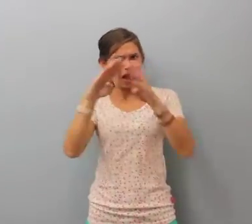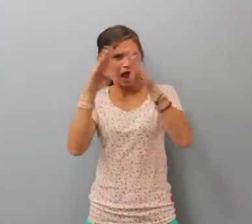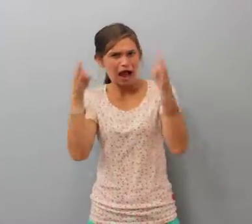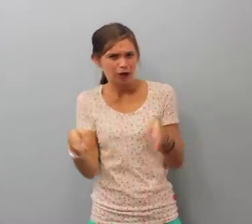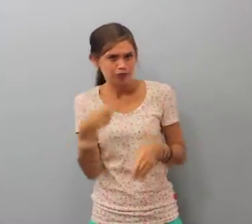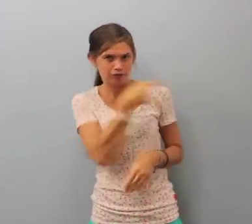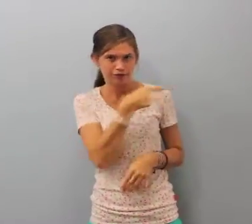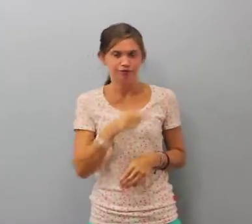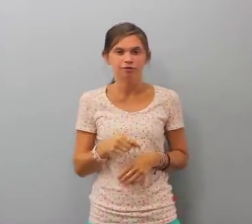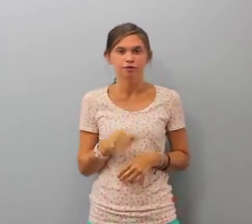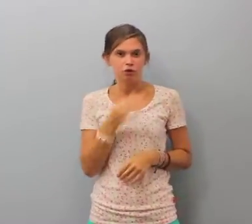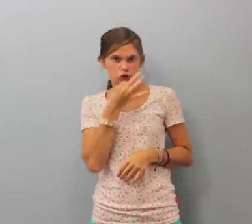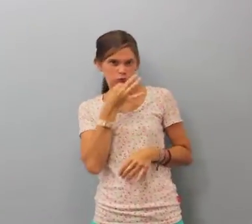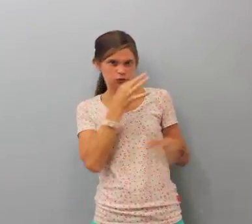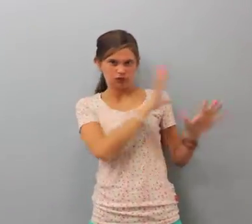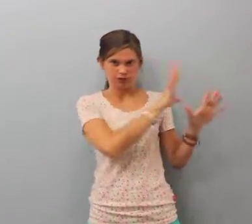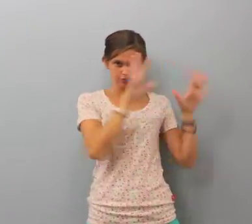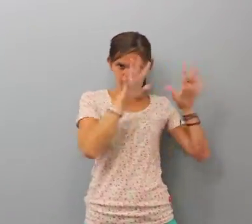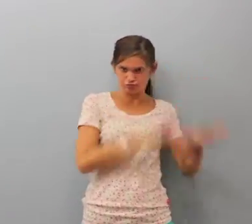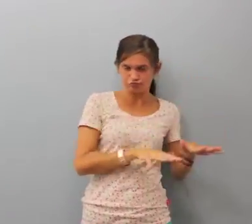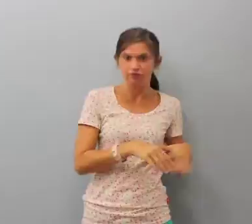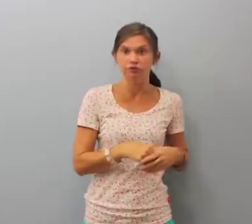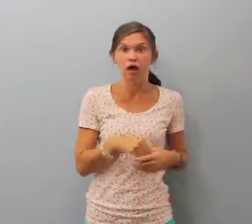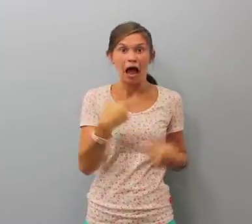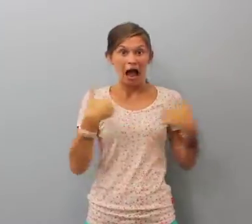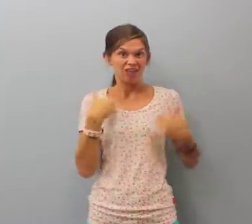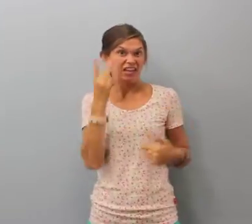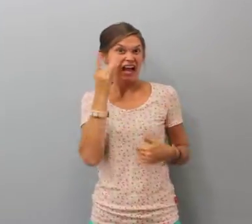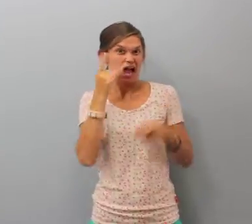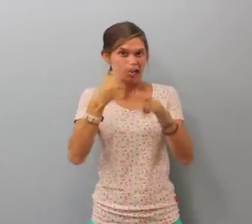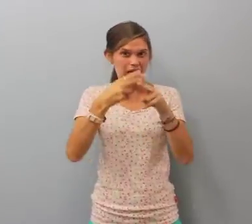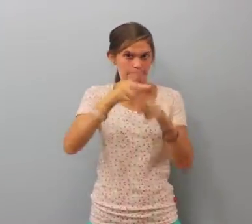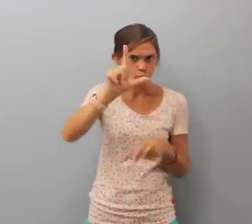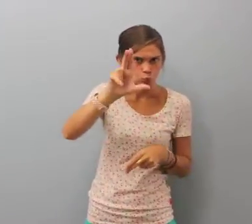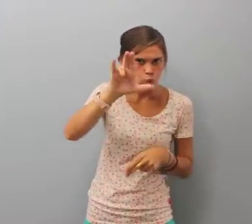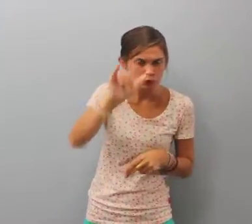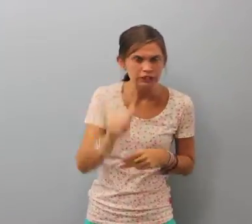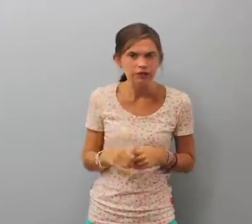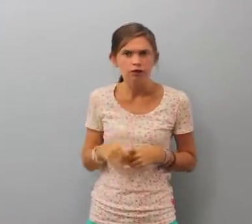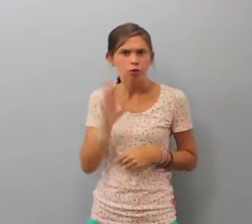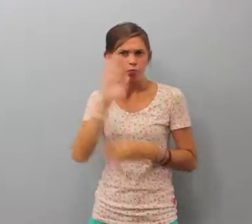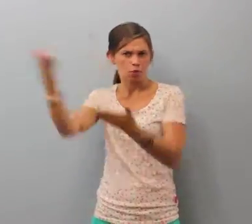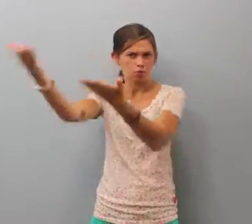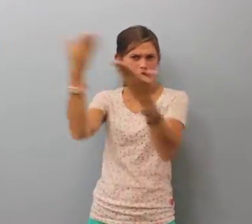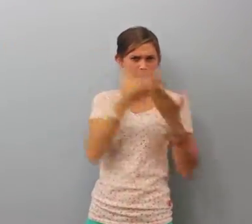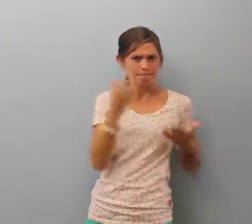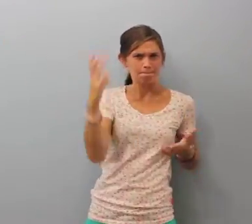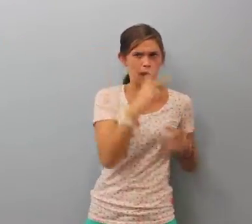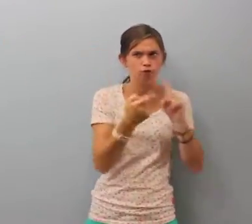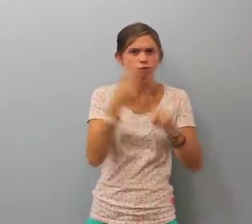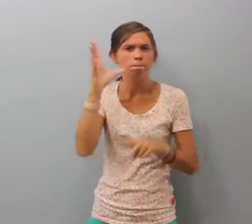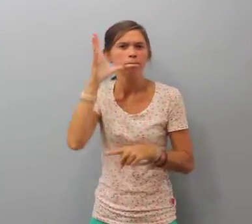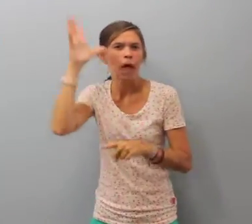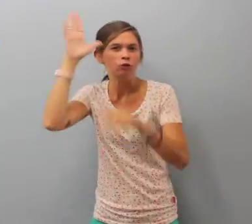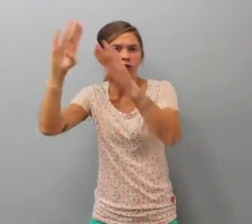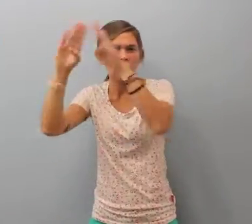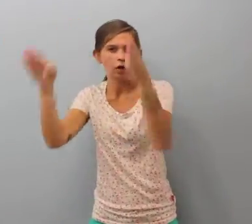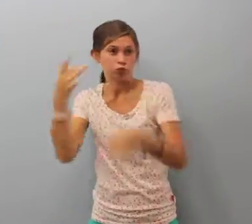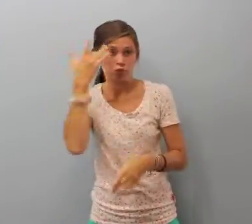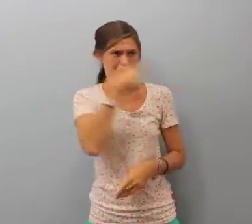They live in a new house. And once they settle in, they do have a cat named Lucy. Lucy lives at his